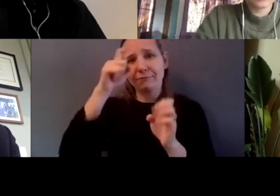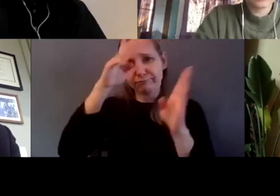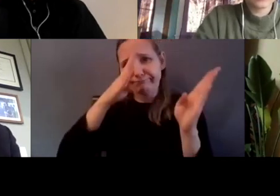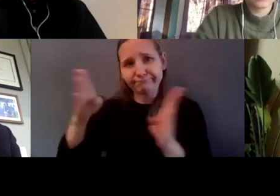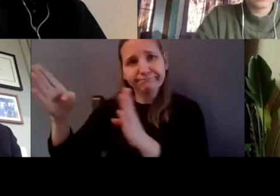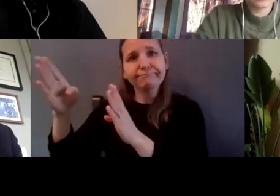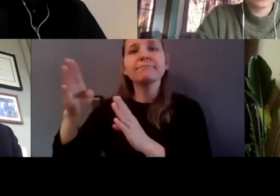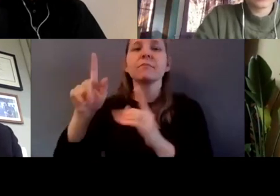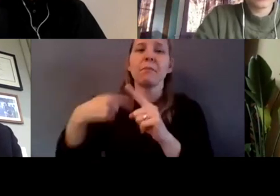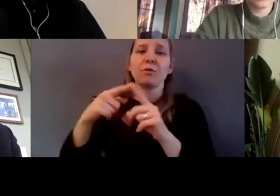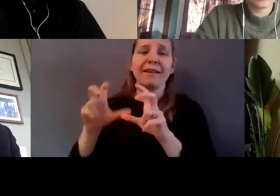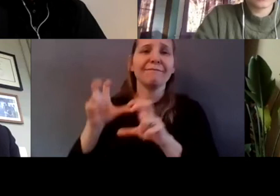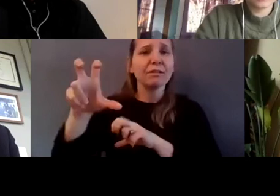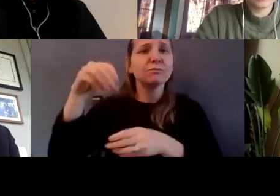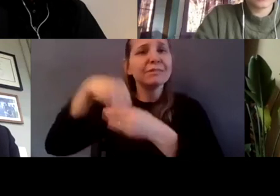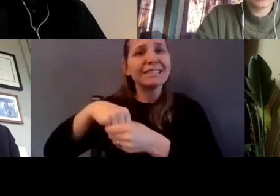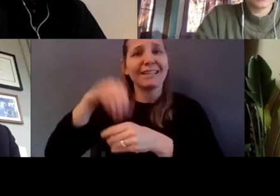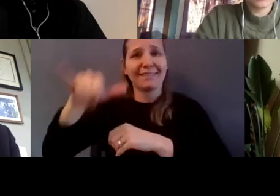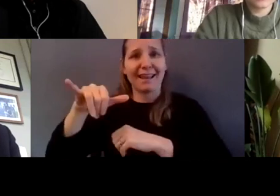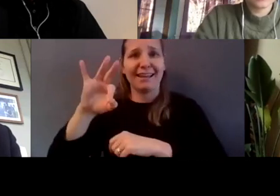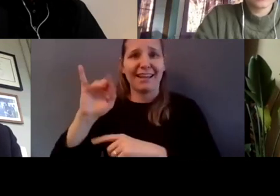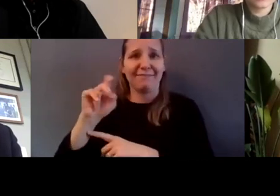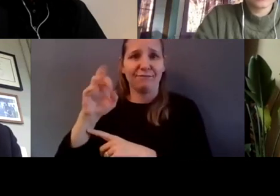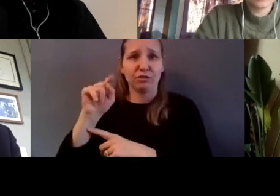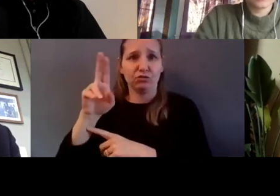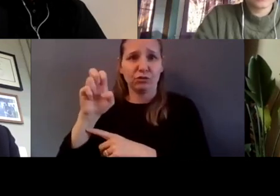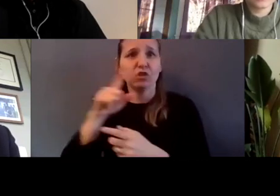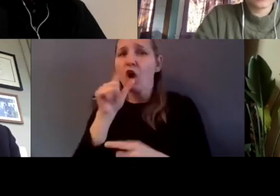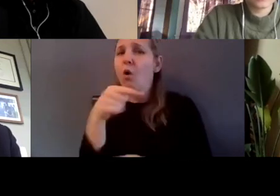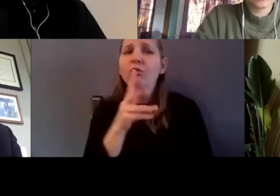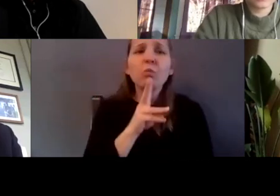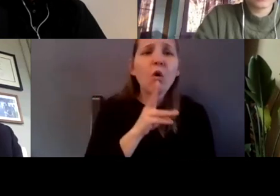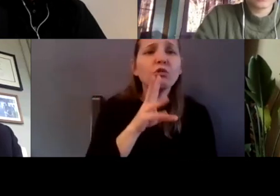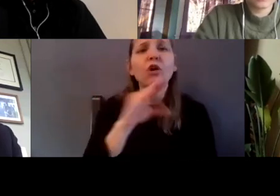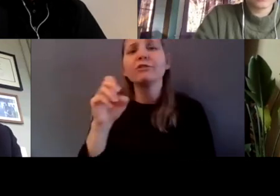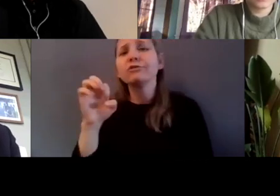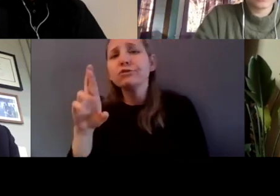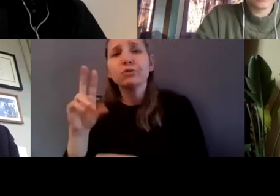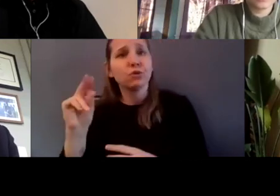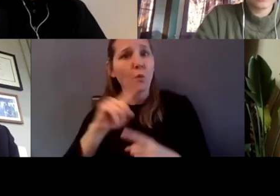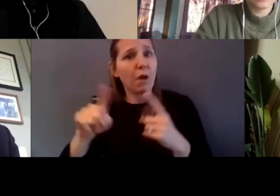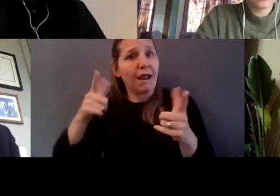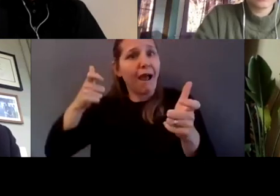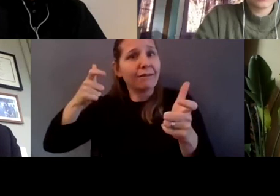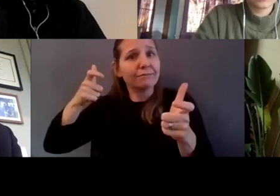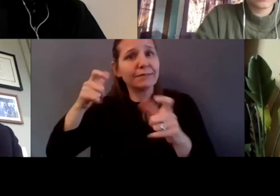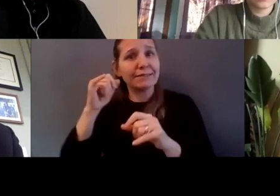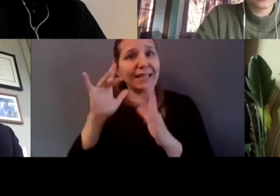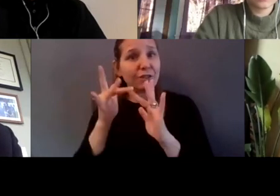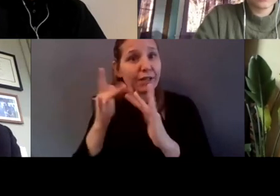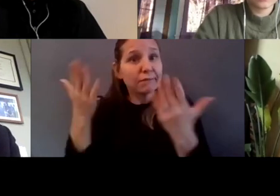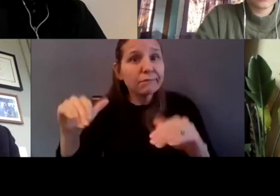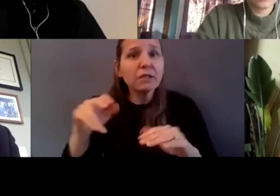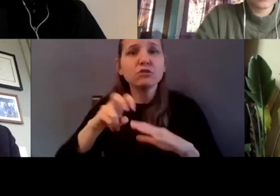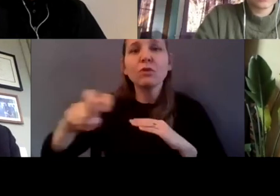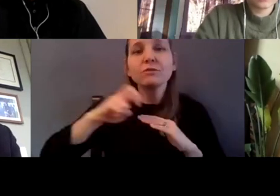investments in infrastructure we make. It's not simply water and sewer. What about a high-speed internet? What about transportation